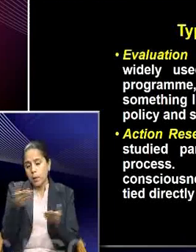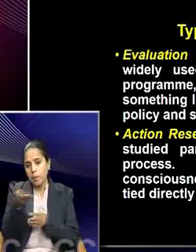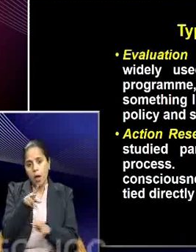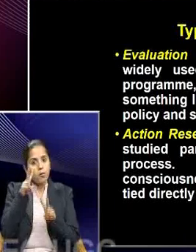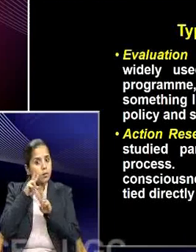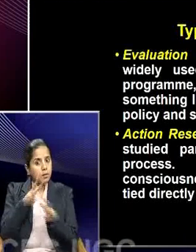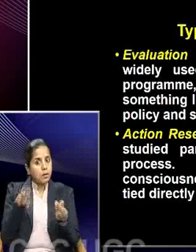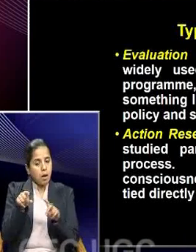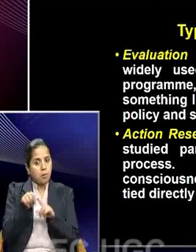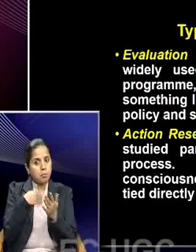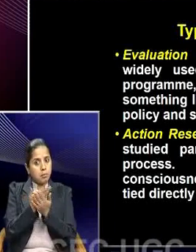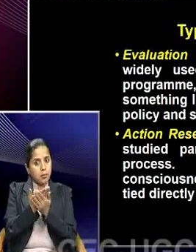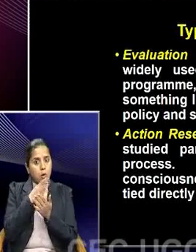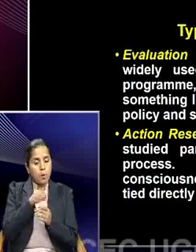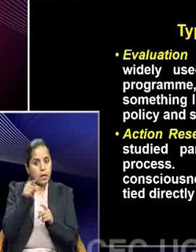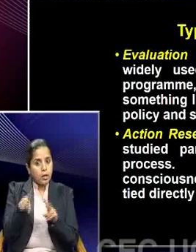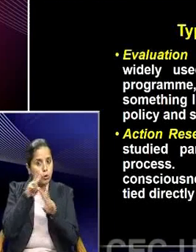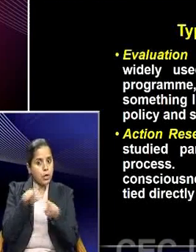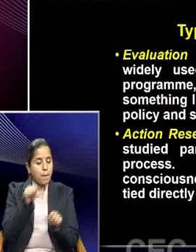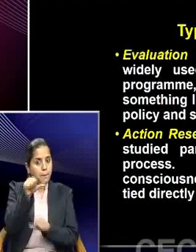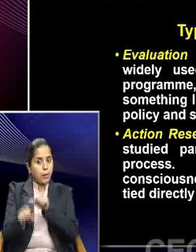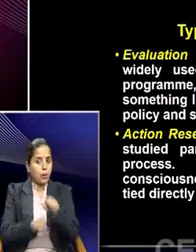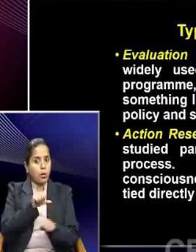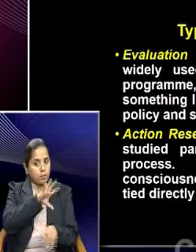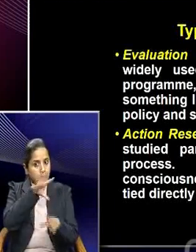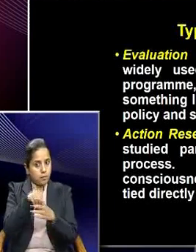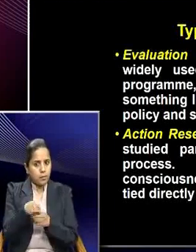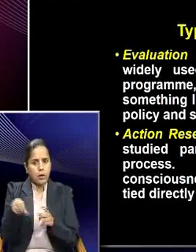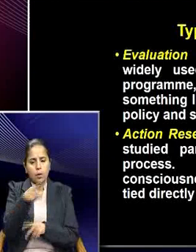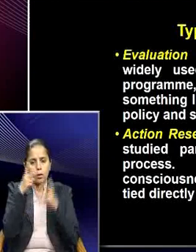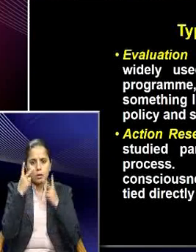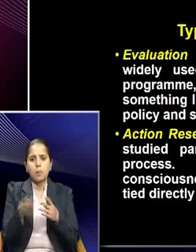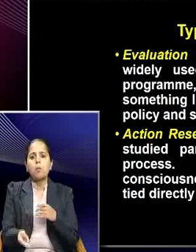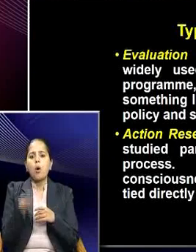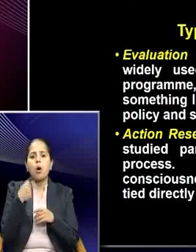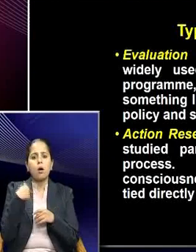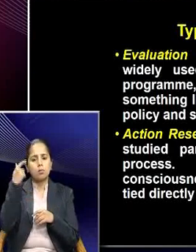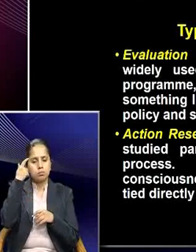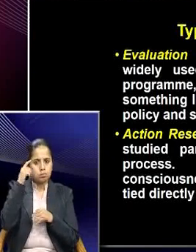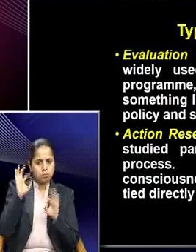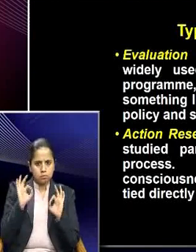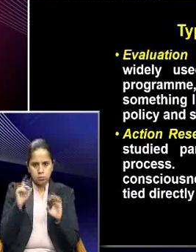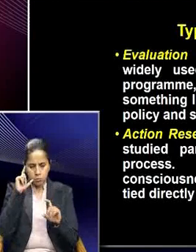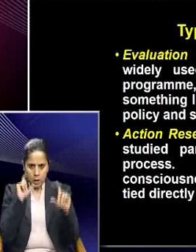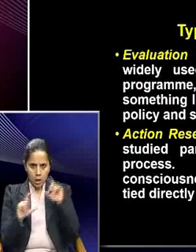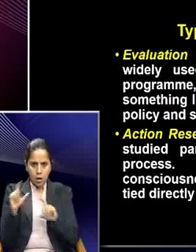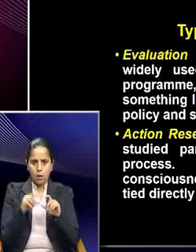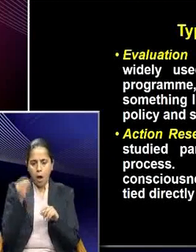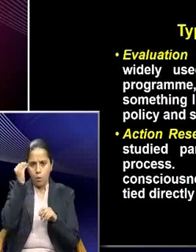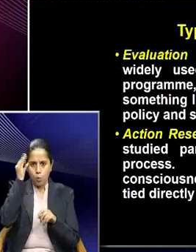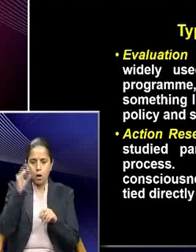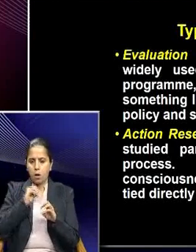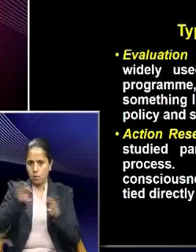studied participate in the research process. It seeks to raise consciousness and awareness and